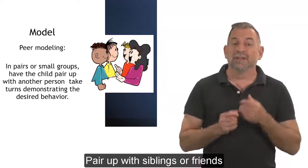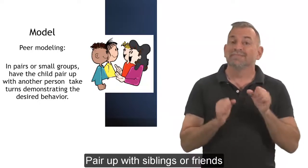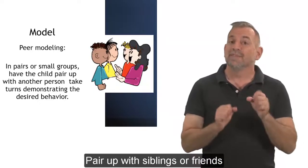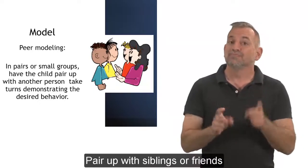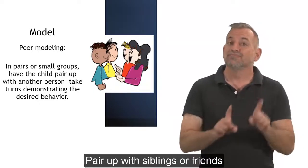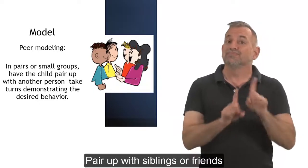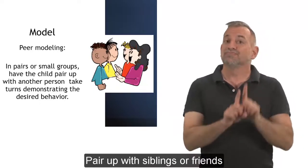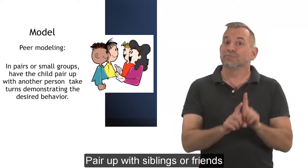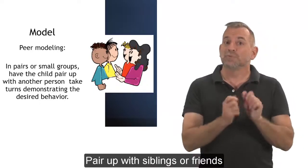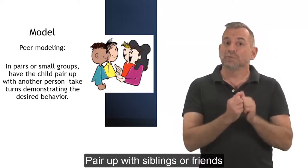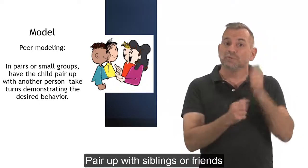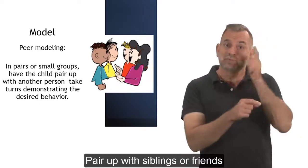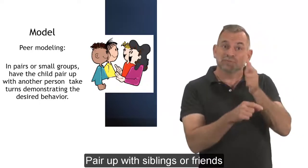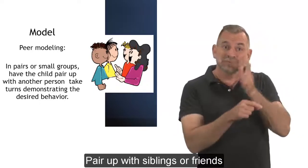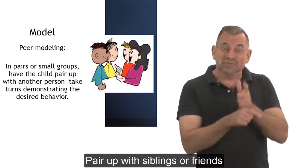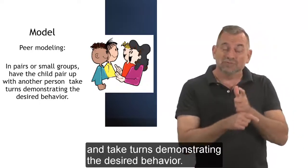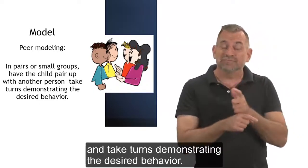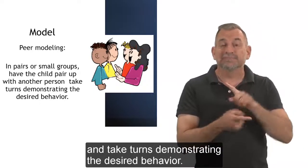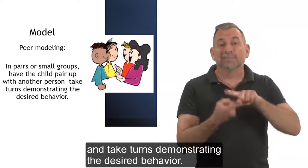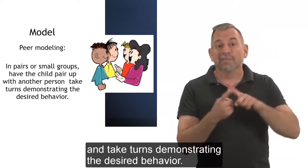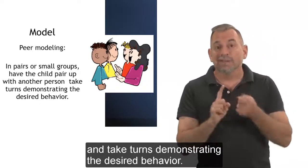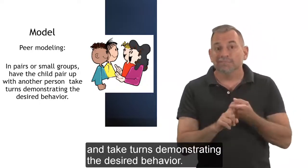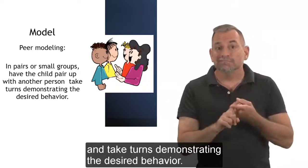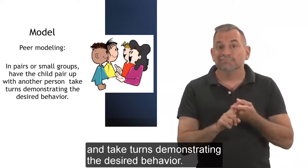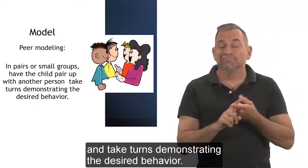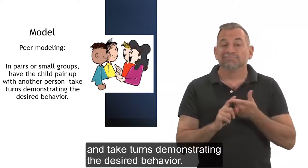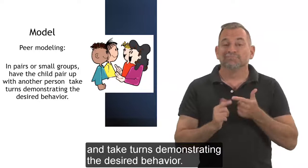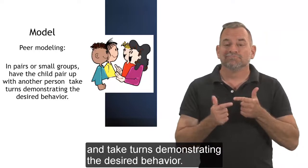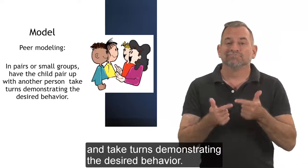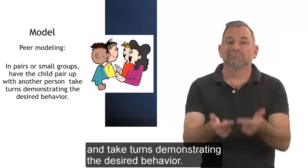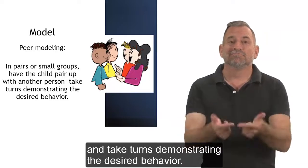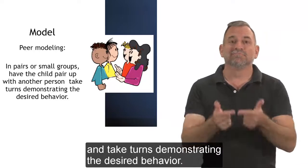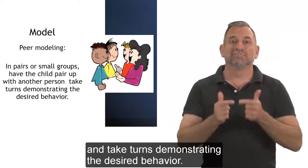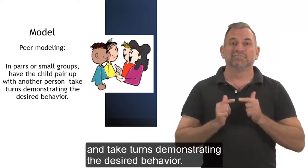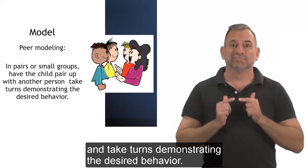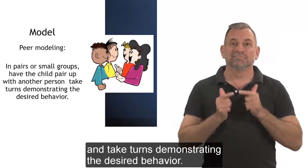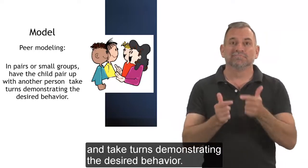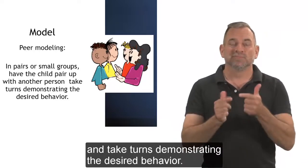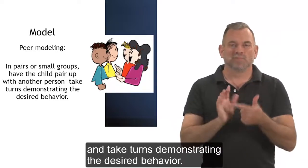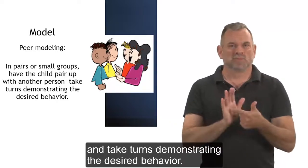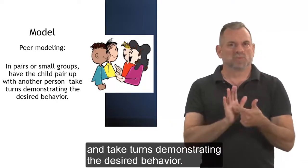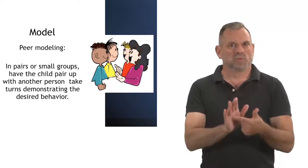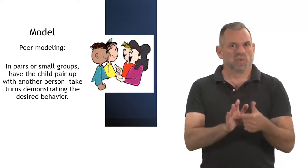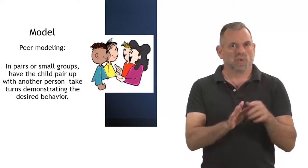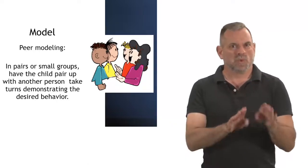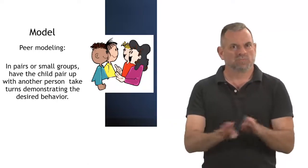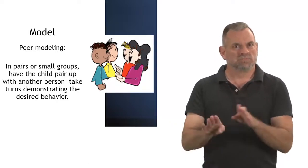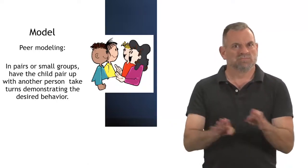Pair up with siblings or friends and take turns demonstrating the desired behavior.